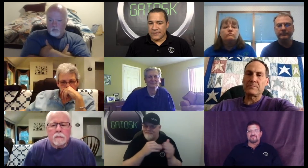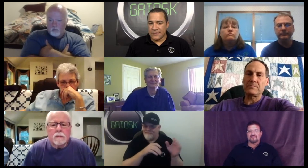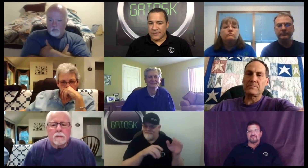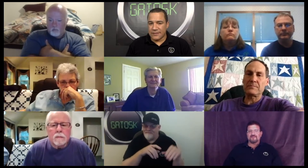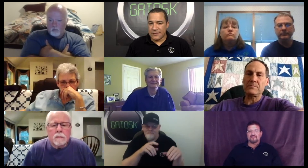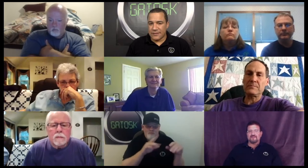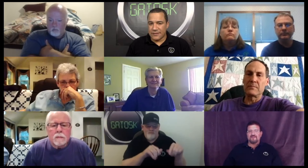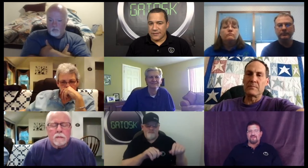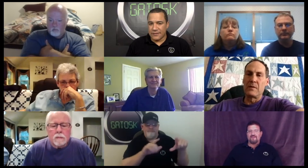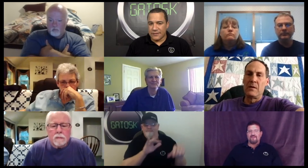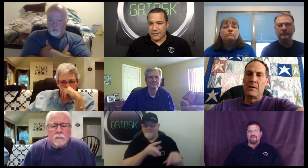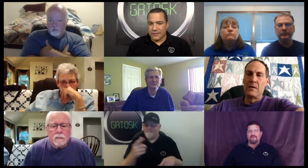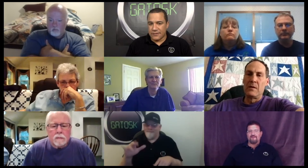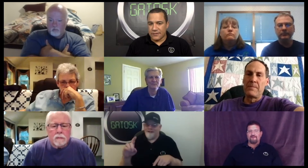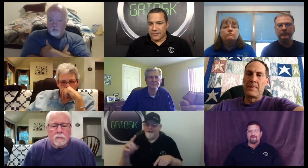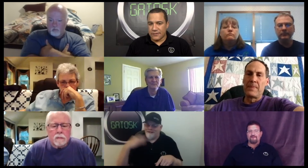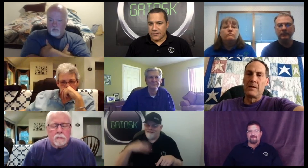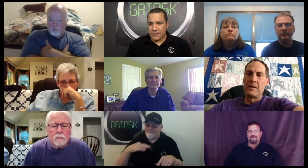Everything you see, you click under finance, it'll show up.